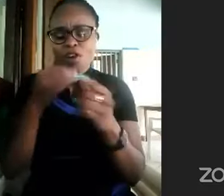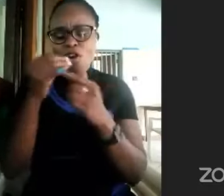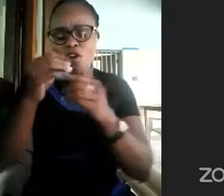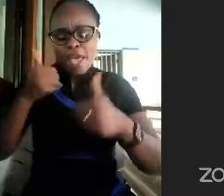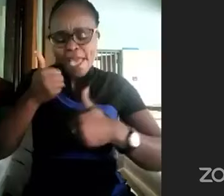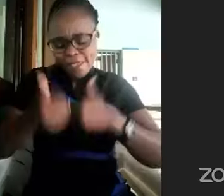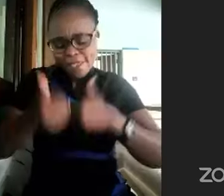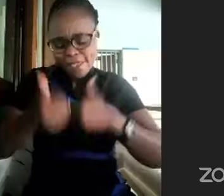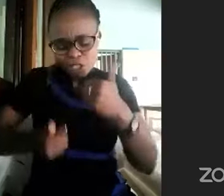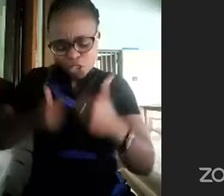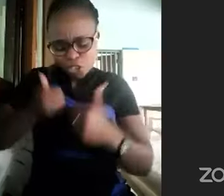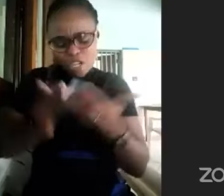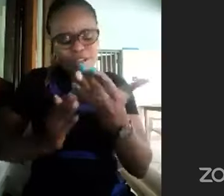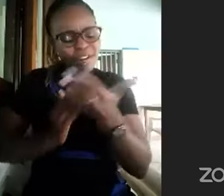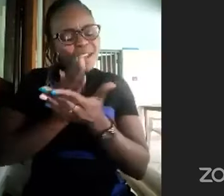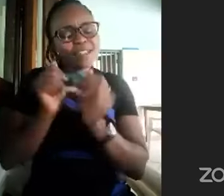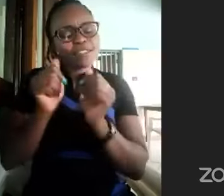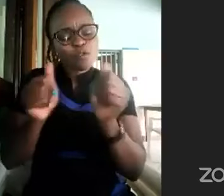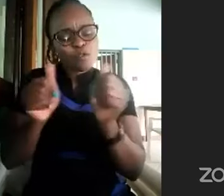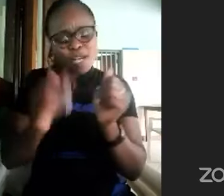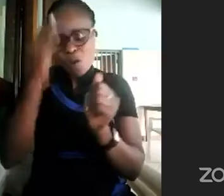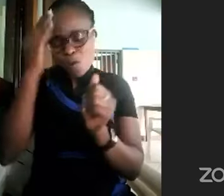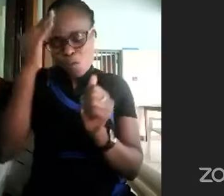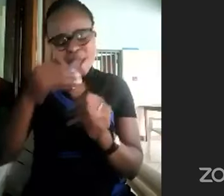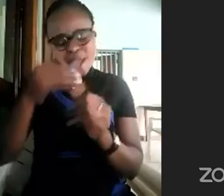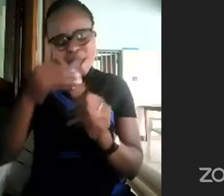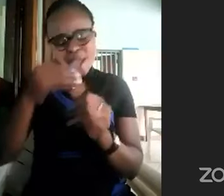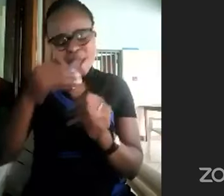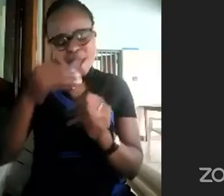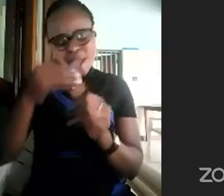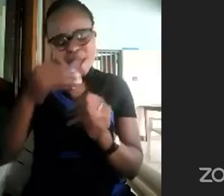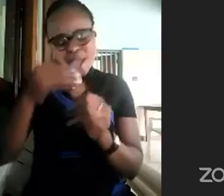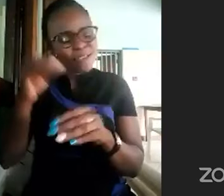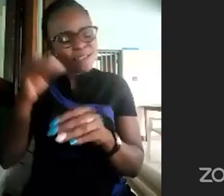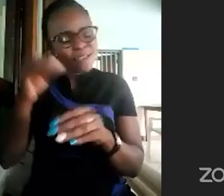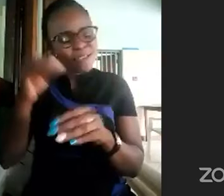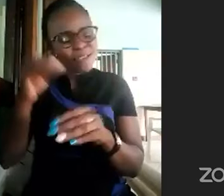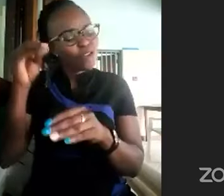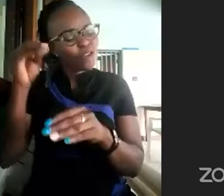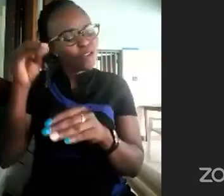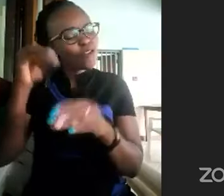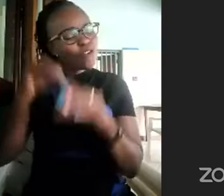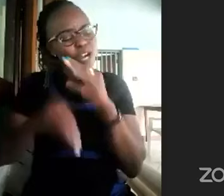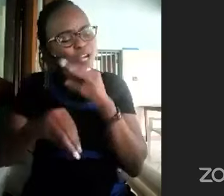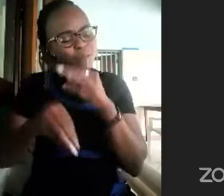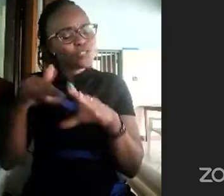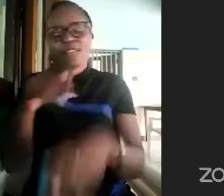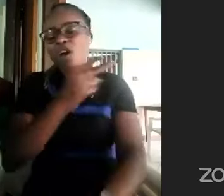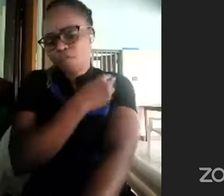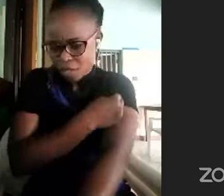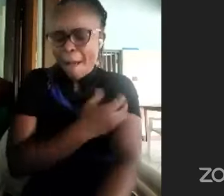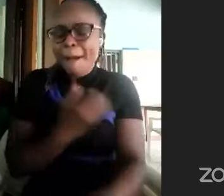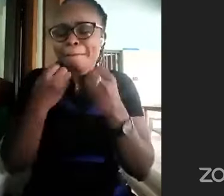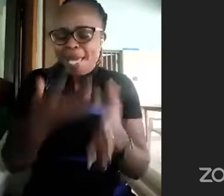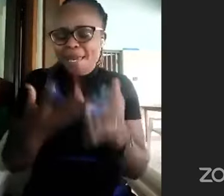institutions facilitate discriminatory practices, including bribes and access services. And this creates an environment where women and girls with